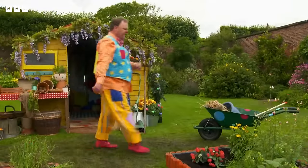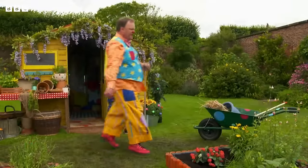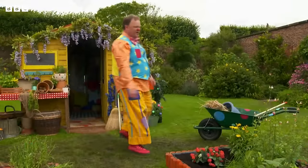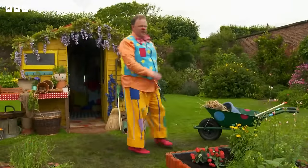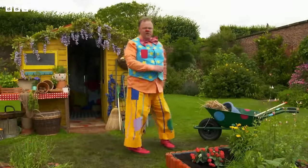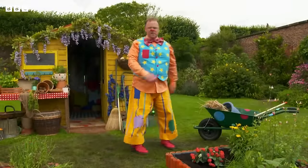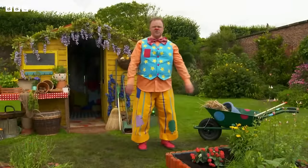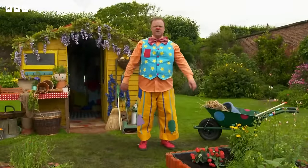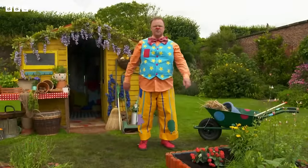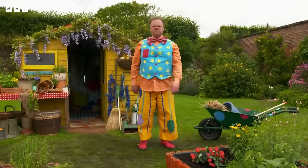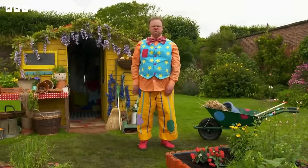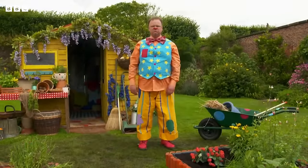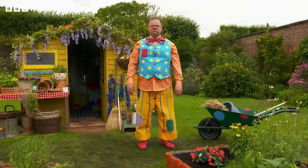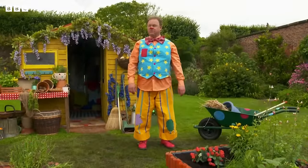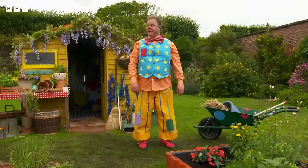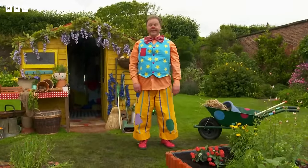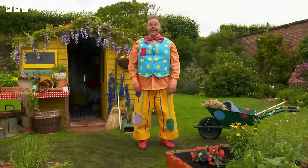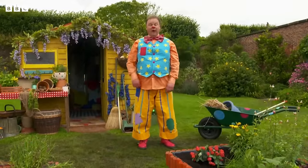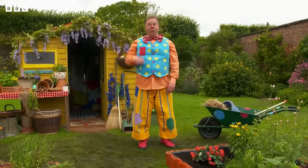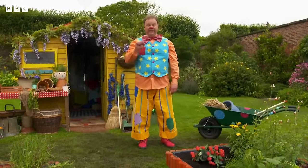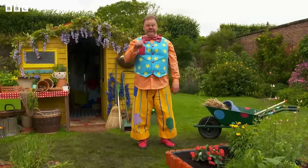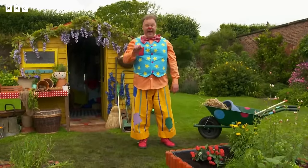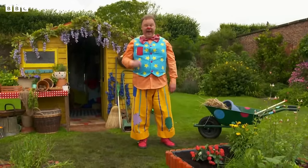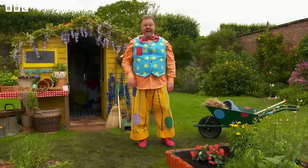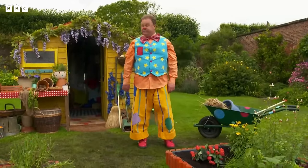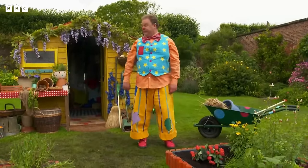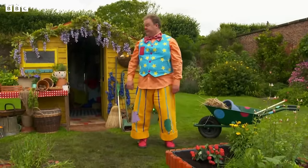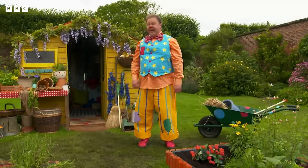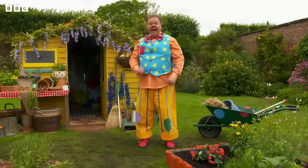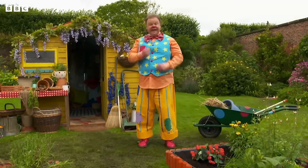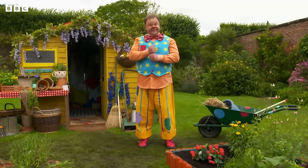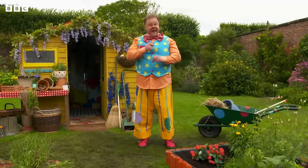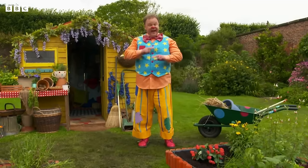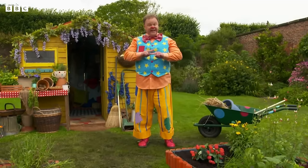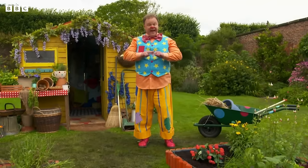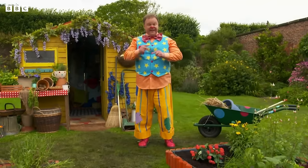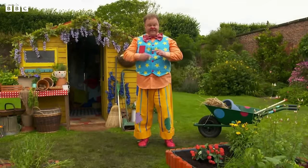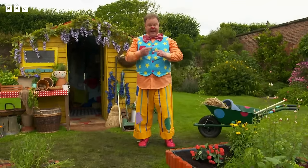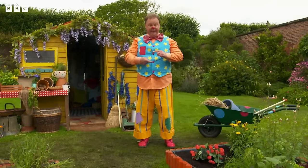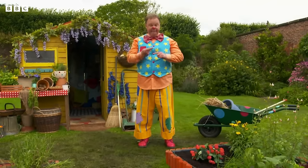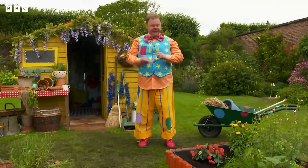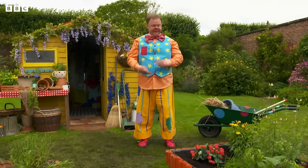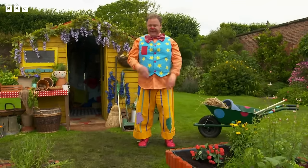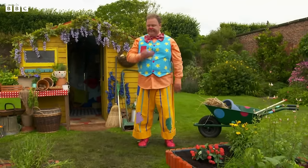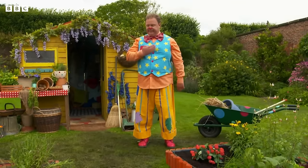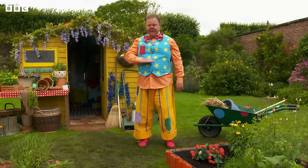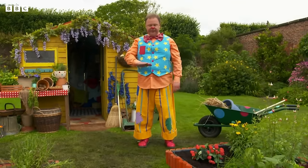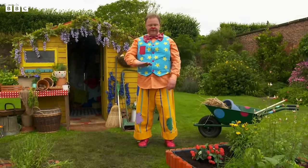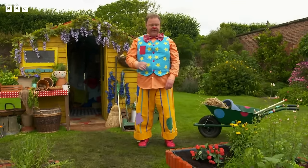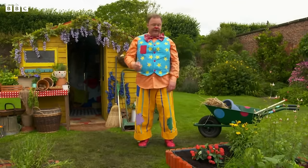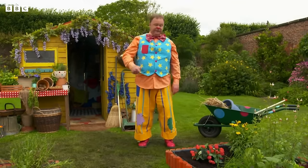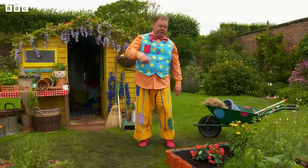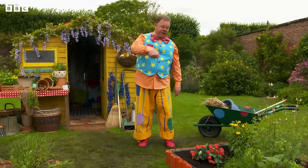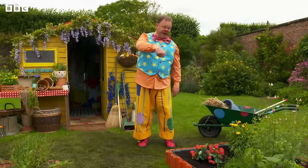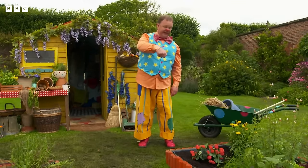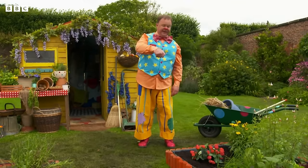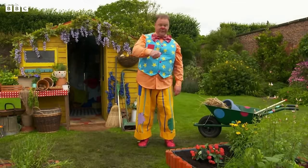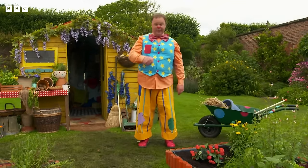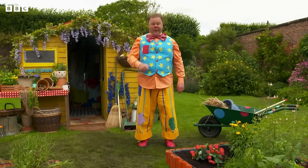Are you okay, Mr. Tumble? Well, yes, but Grandad Tumble is supposed to feed and